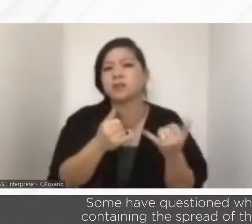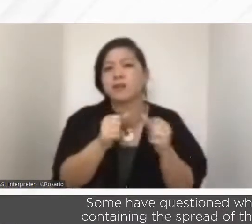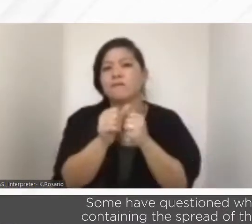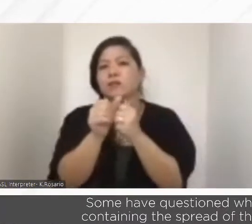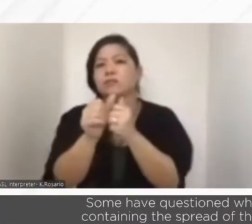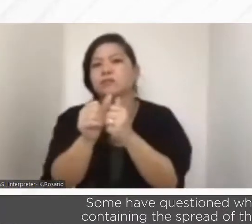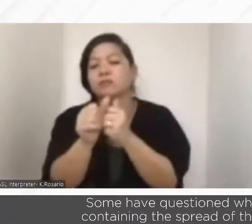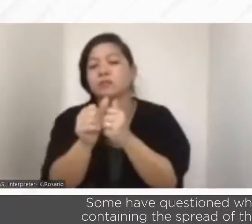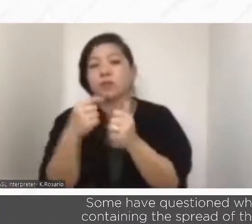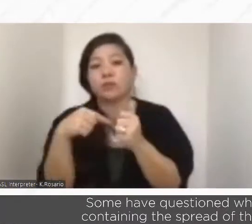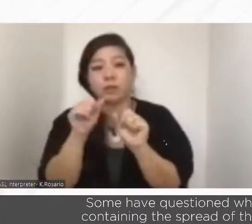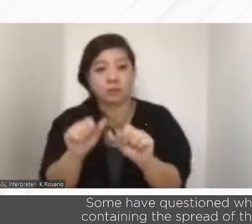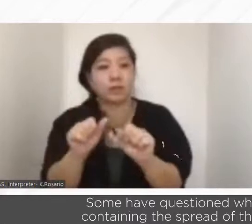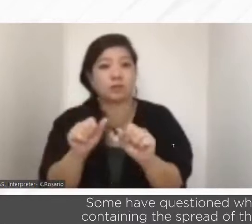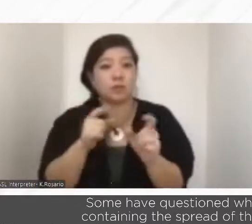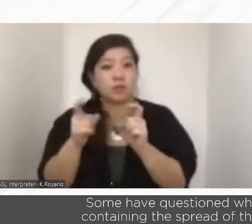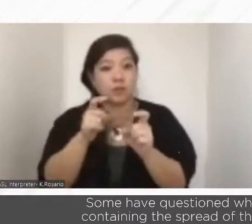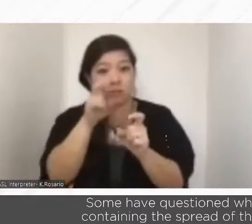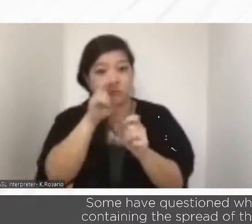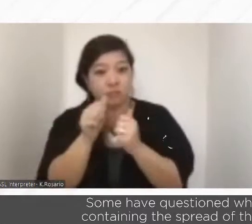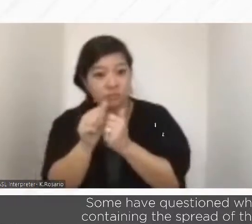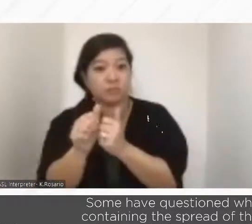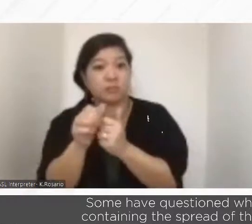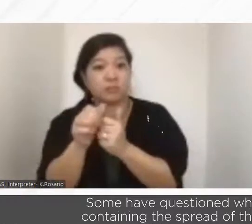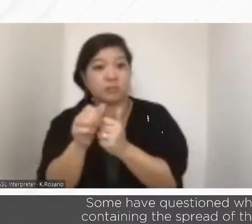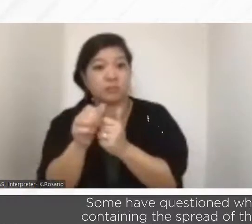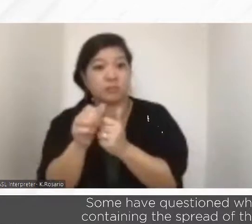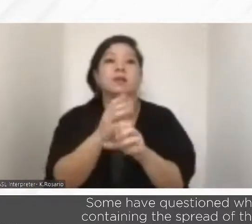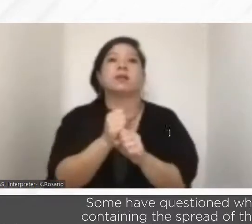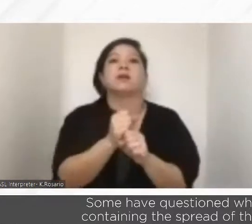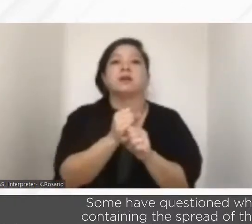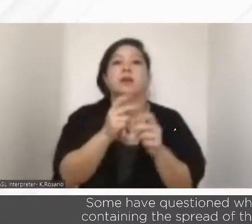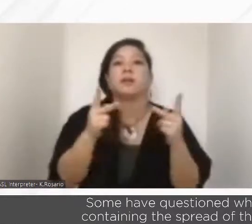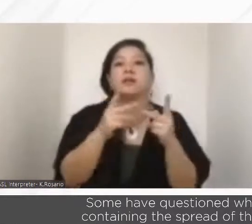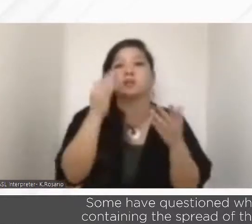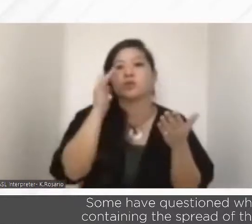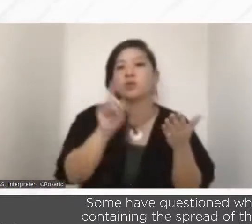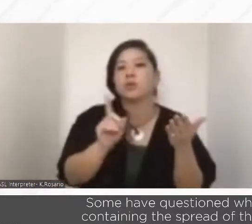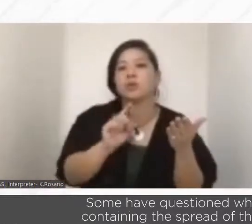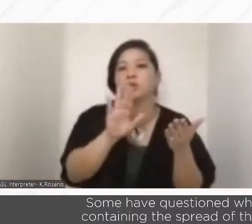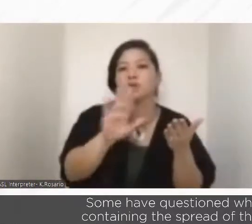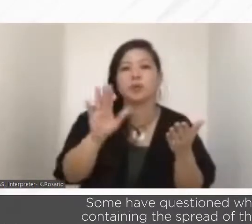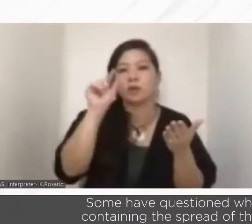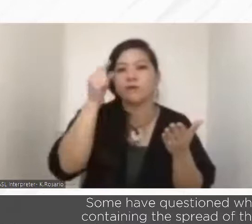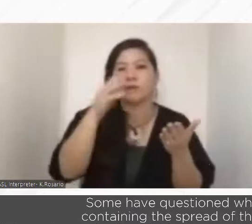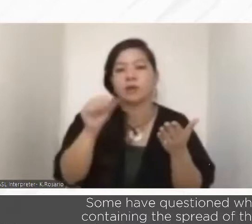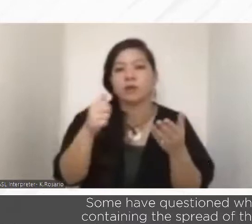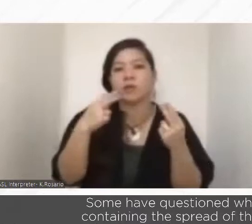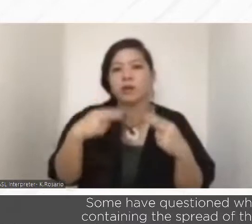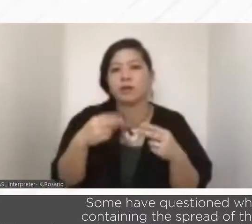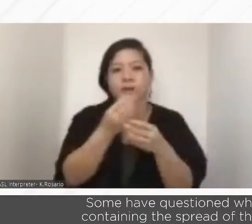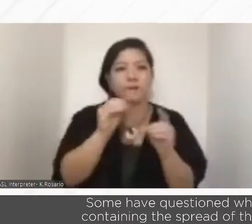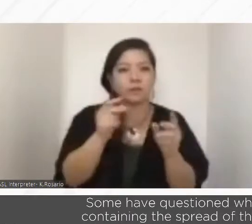virus under control in a few weeks, and then we can get to a place where your governor and your other health officials and your